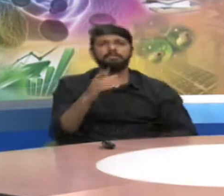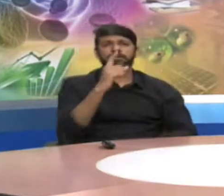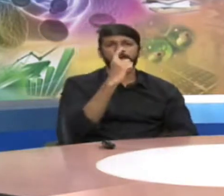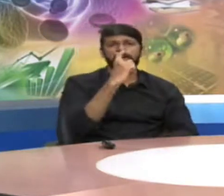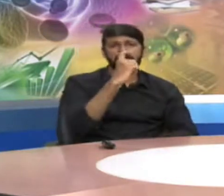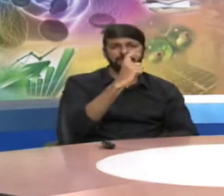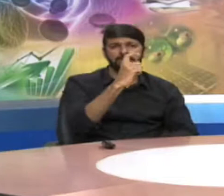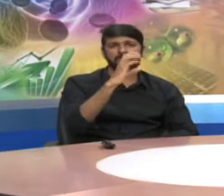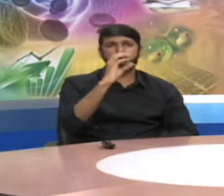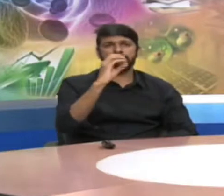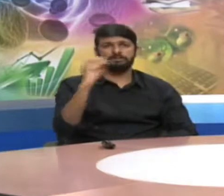1819.